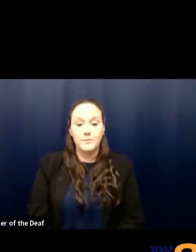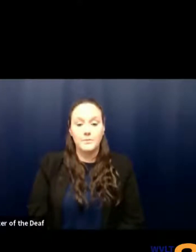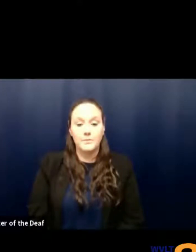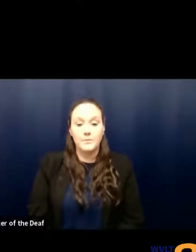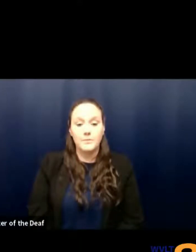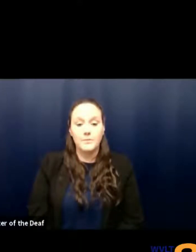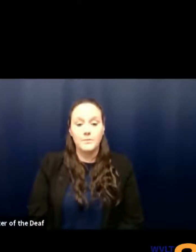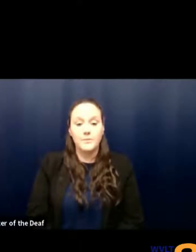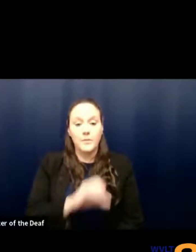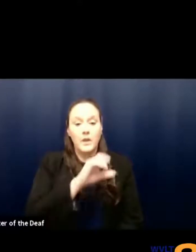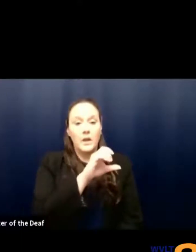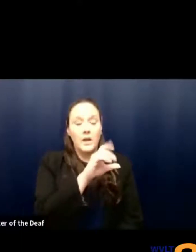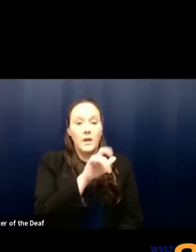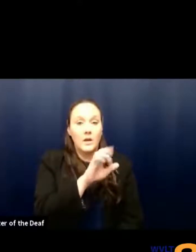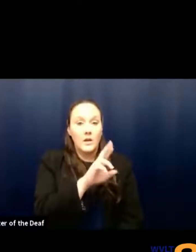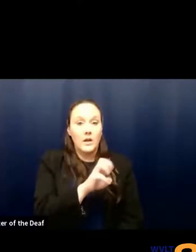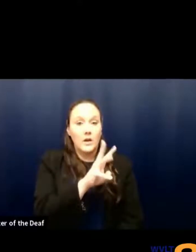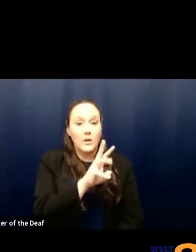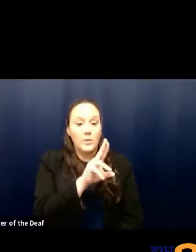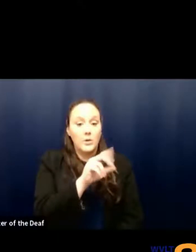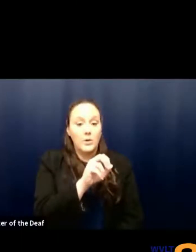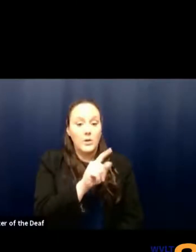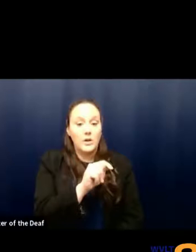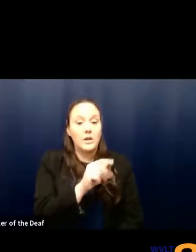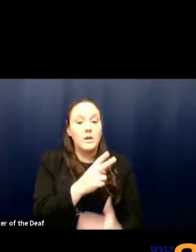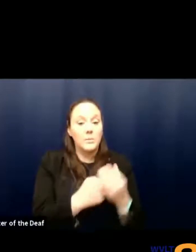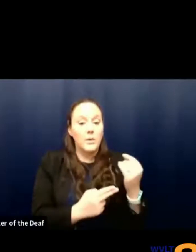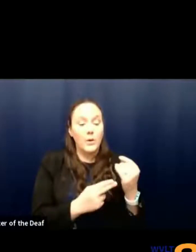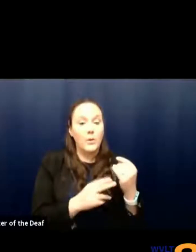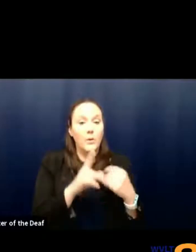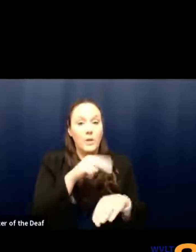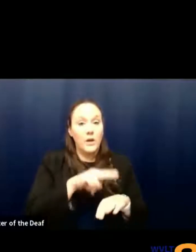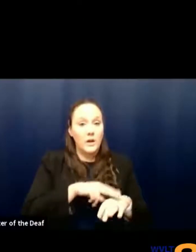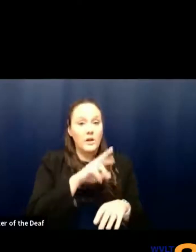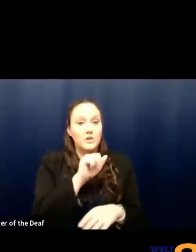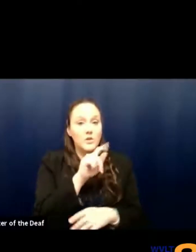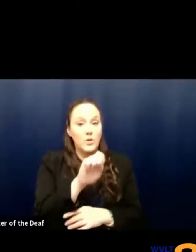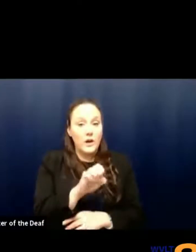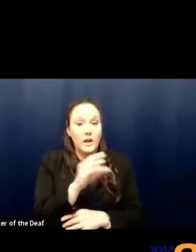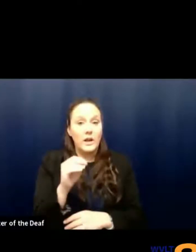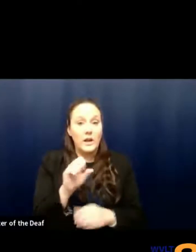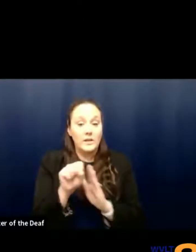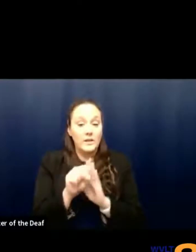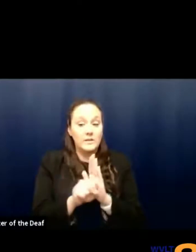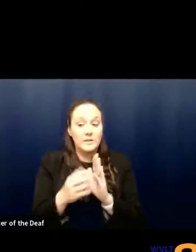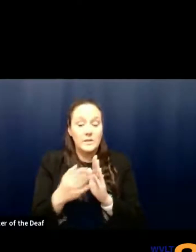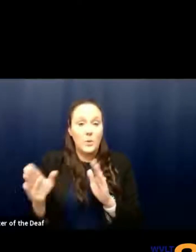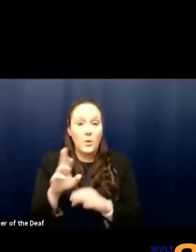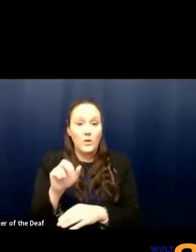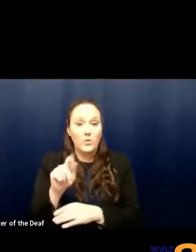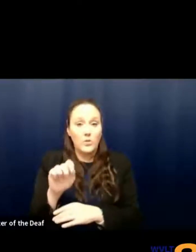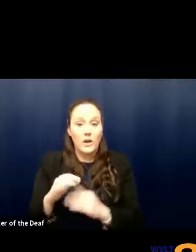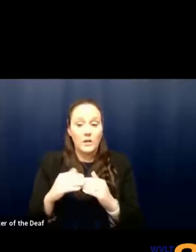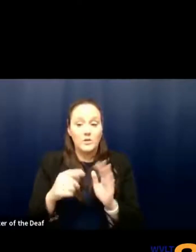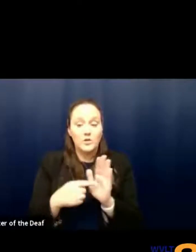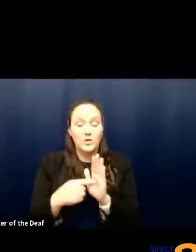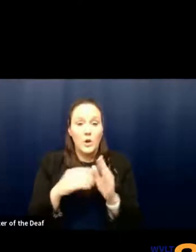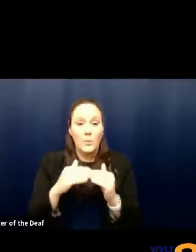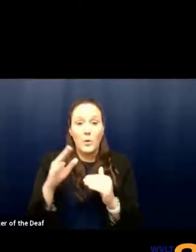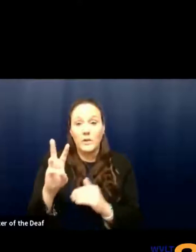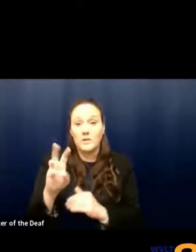From Claire with WUOT, both the national rate and statewide rate show more than 6% of the population has received its